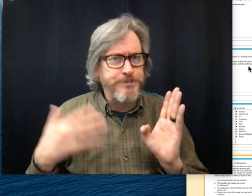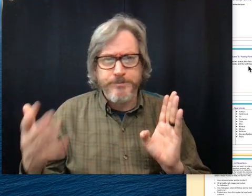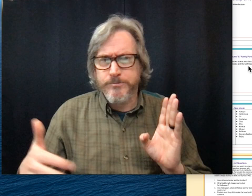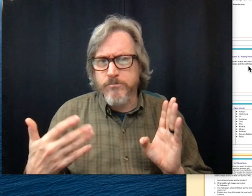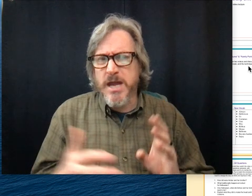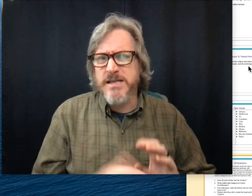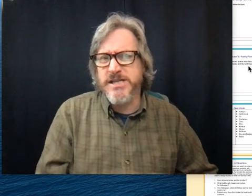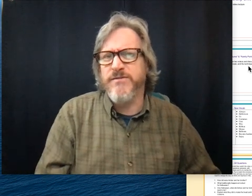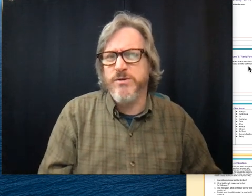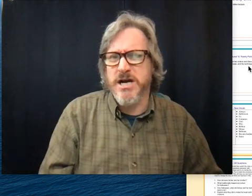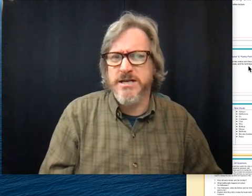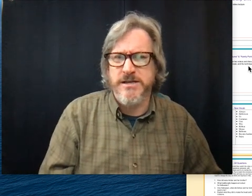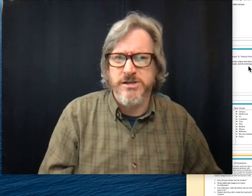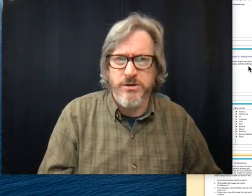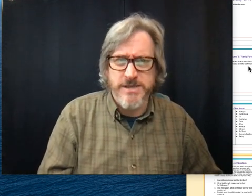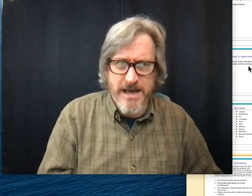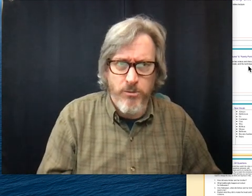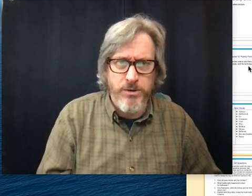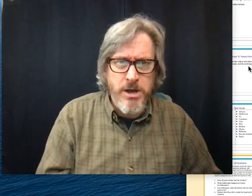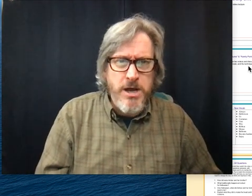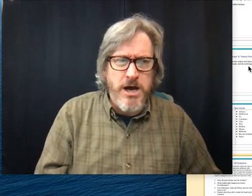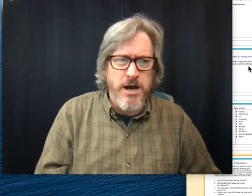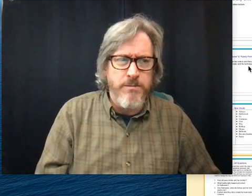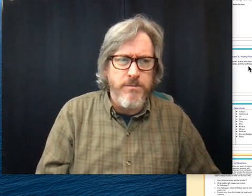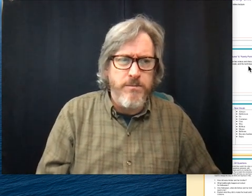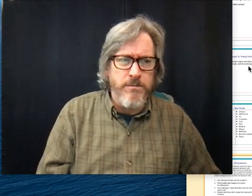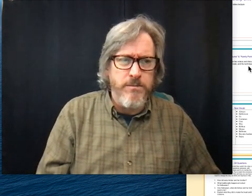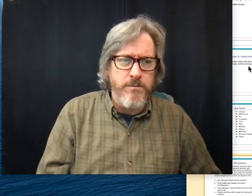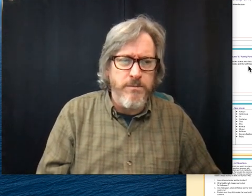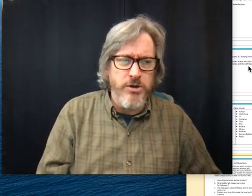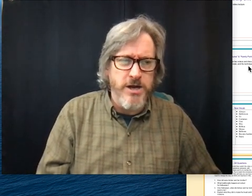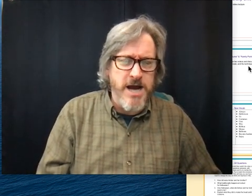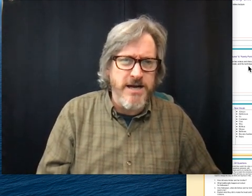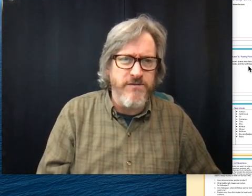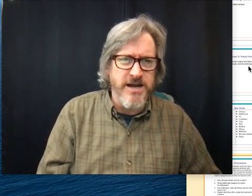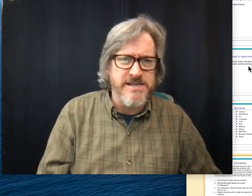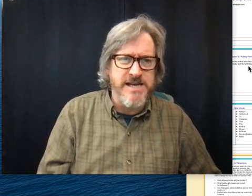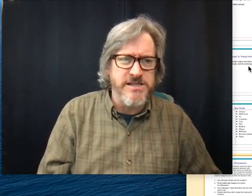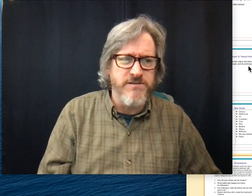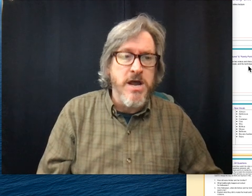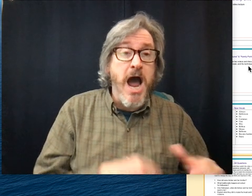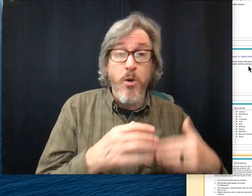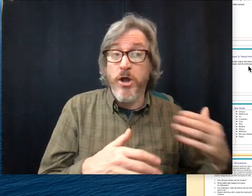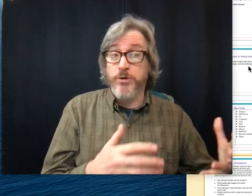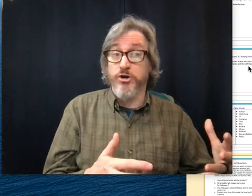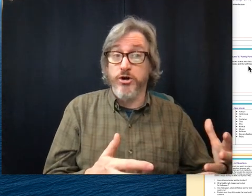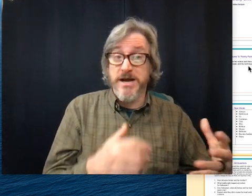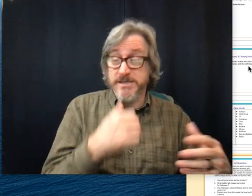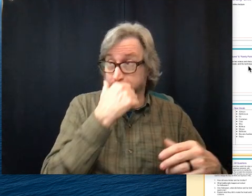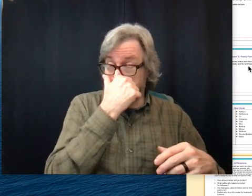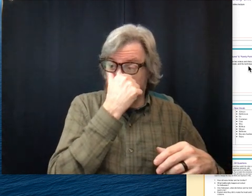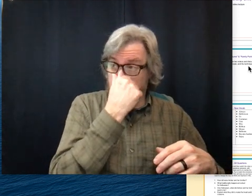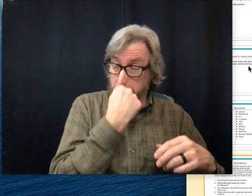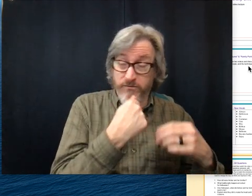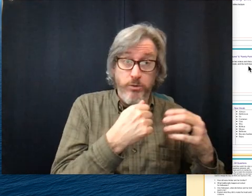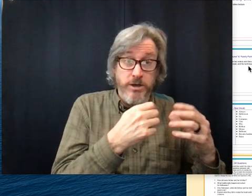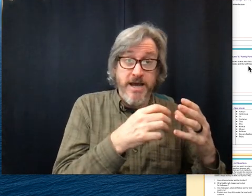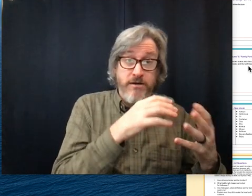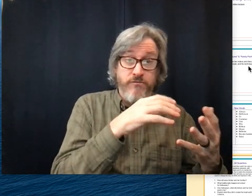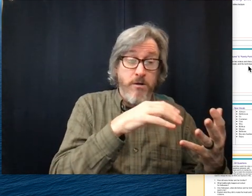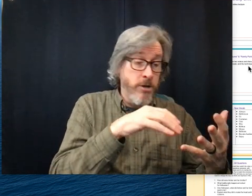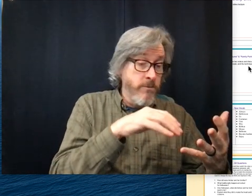questions and see if those context clues help. You can kind of get a sense of how well you're progressing